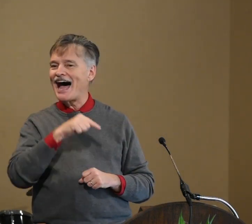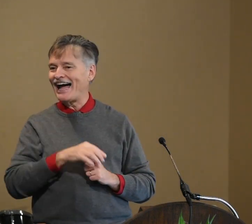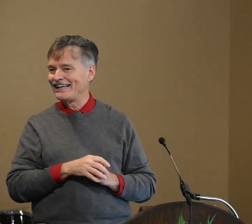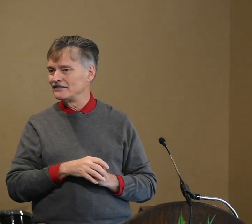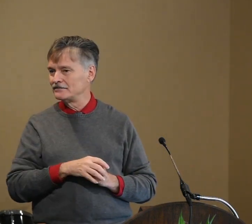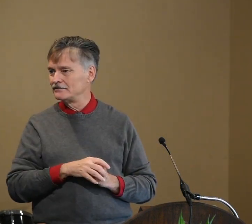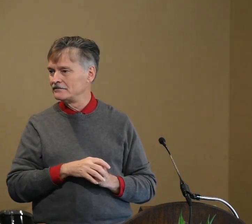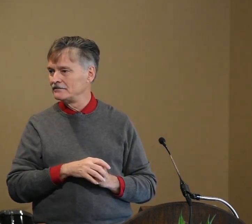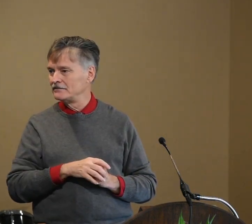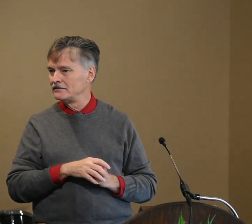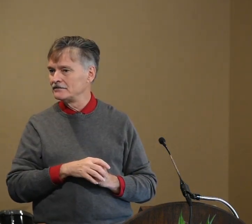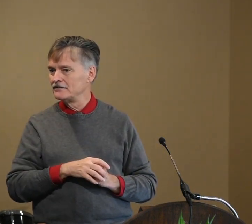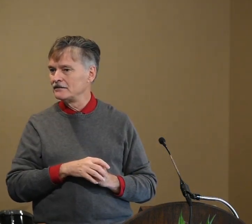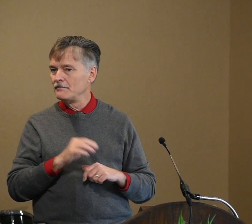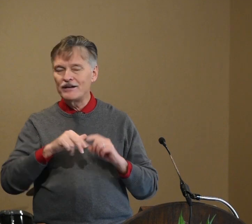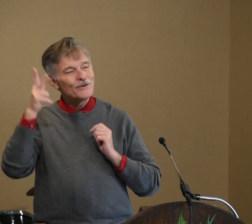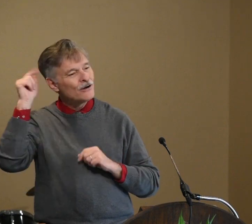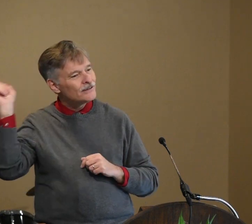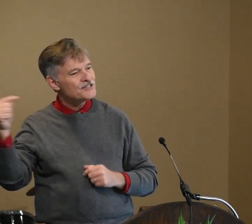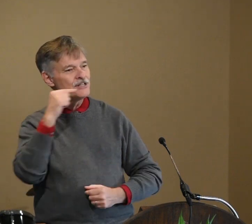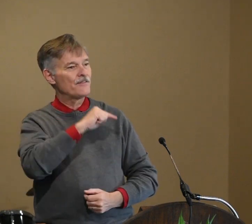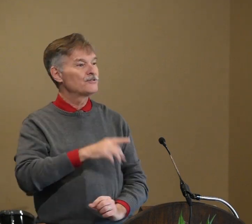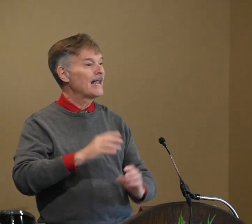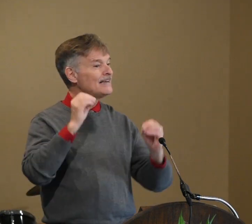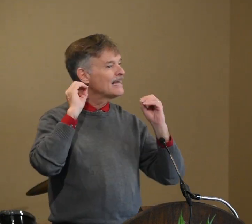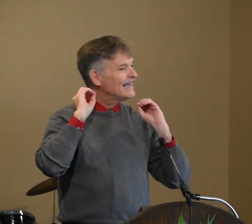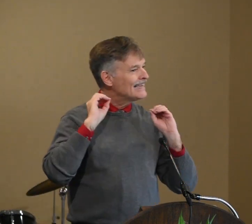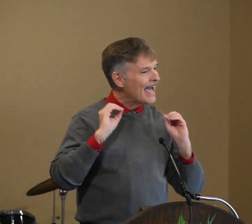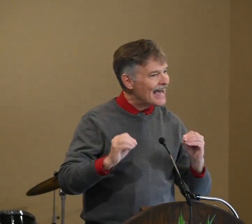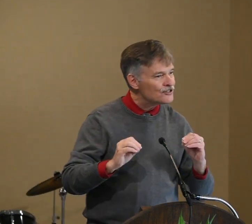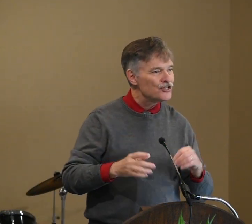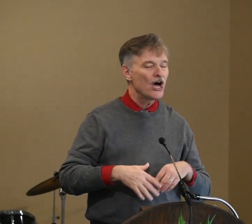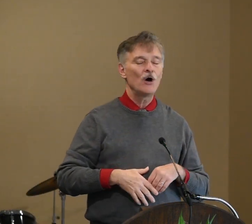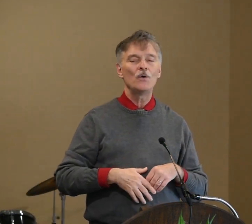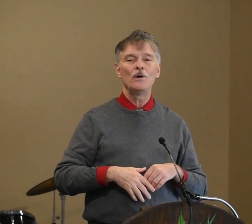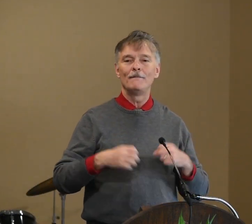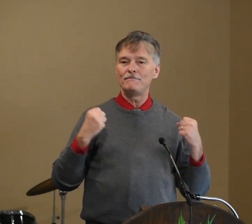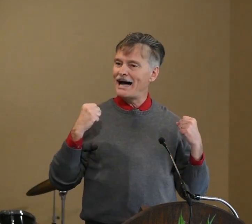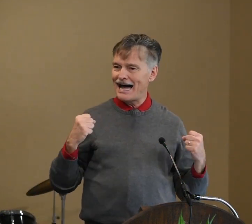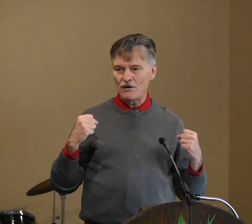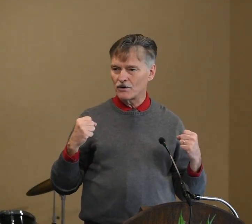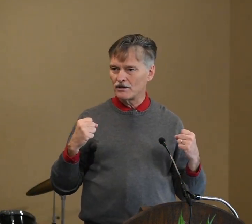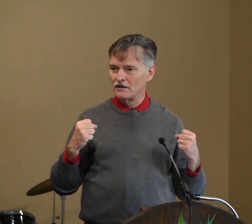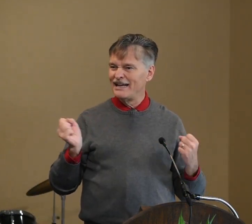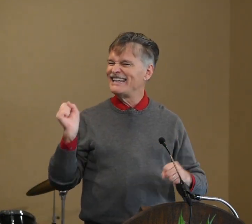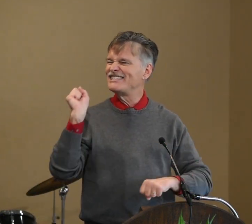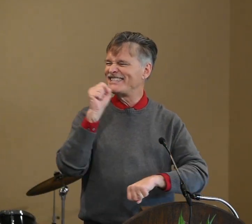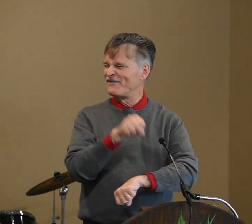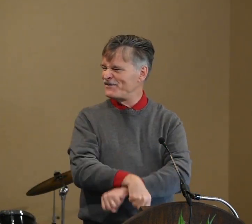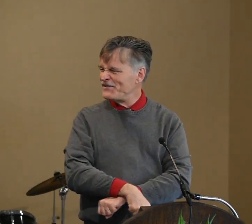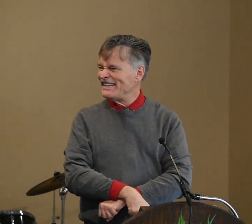lie. But if we don't listen to those lies, he has no power. He's